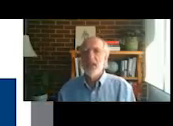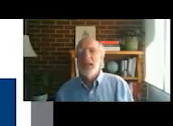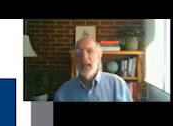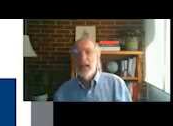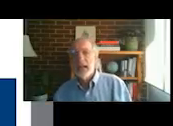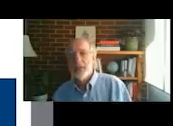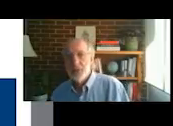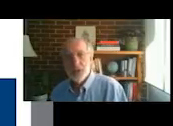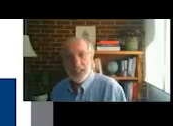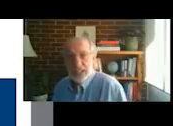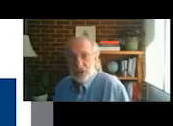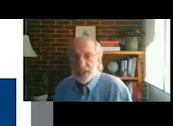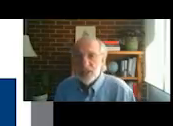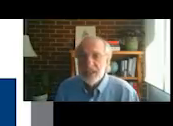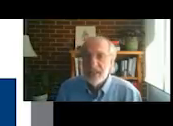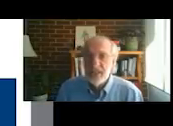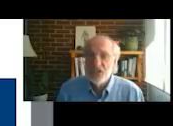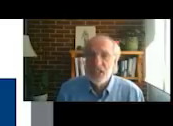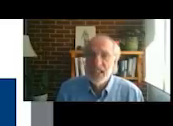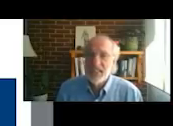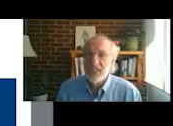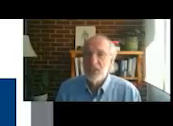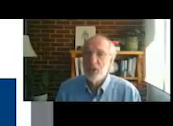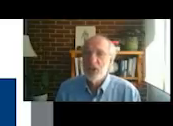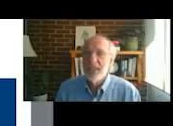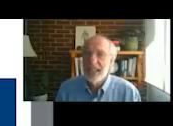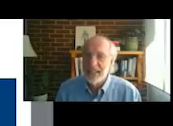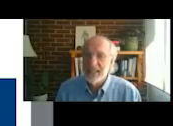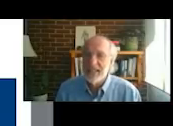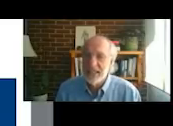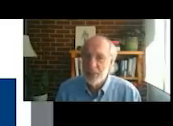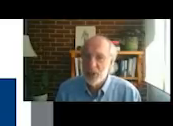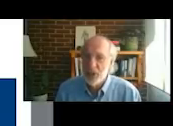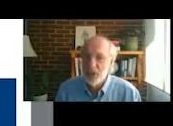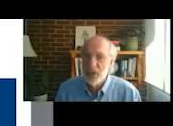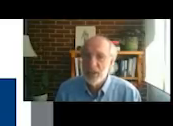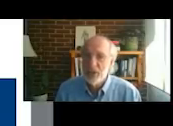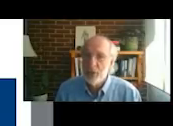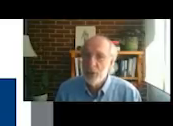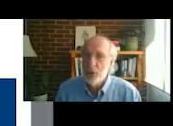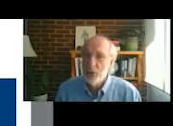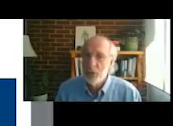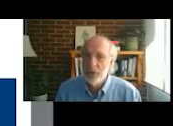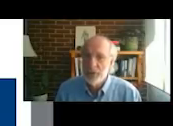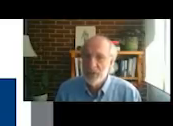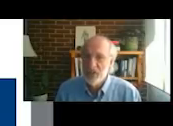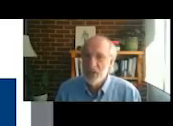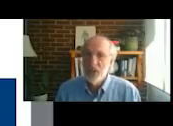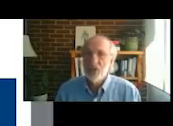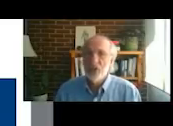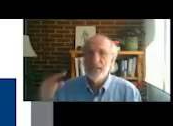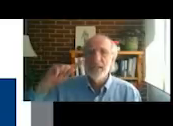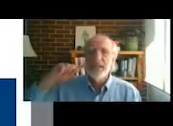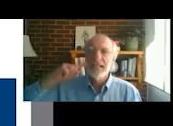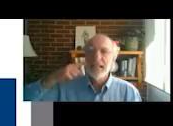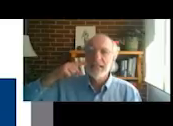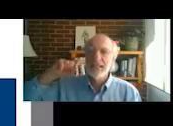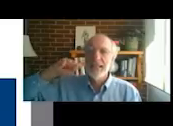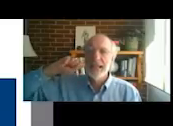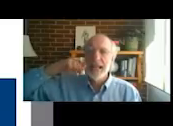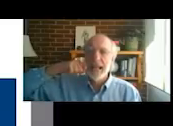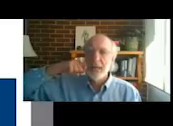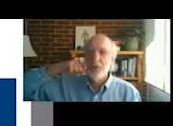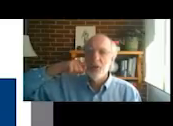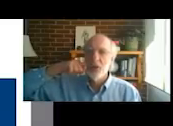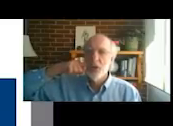raisin. You're initially going to teach signs that are less similar in their motor movements, so that